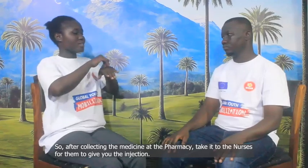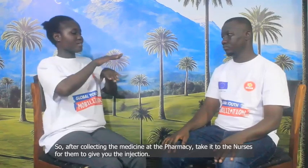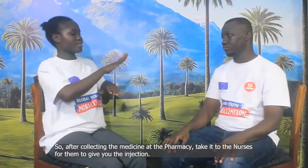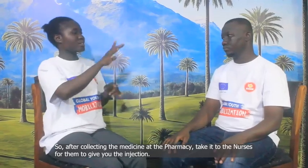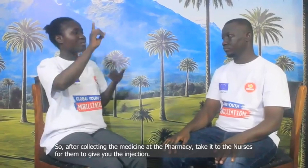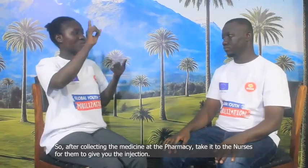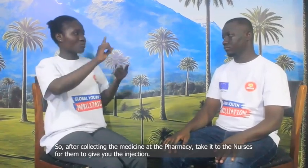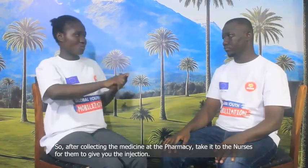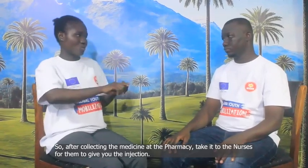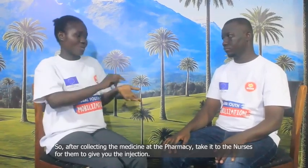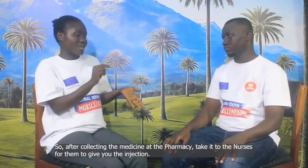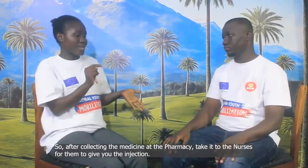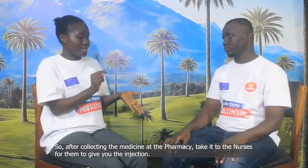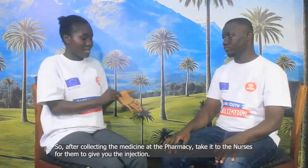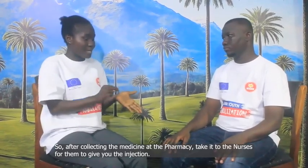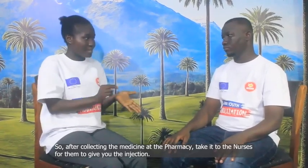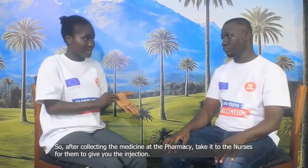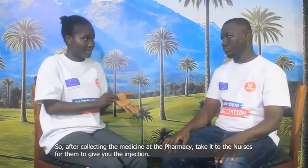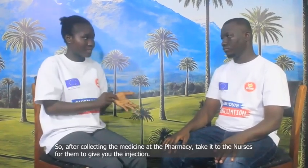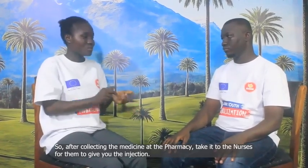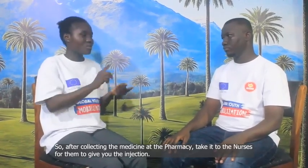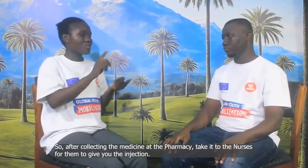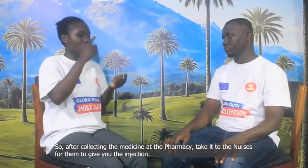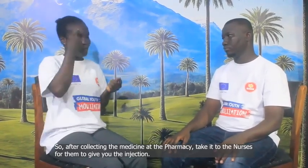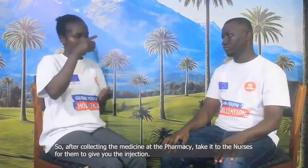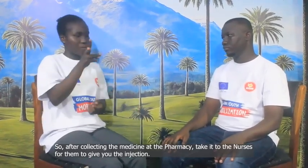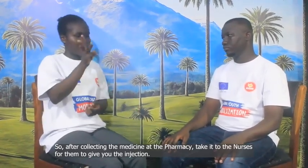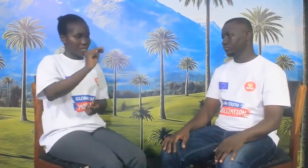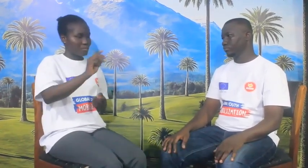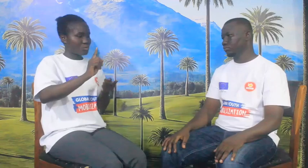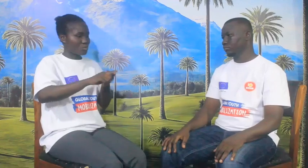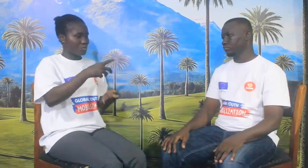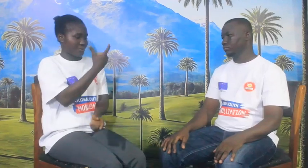take it to the nurses for them to give you the injection.